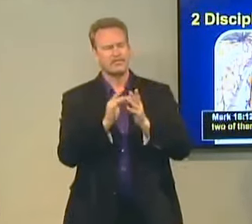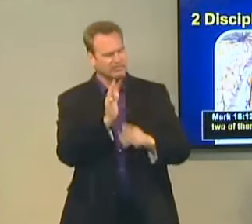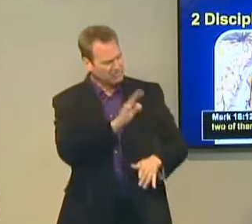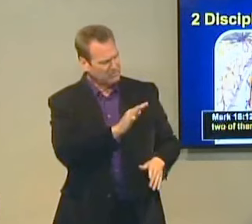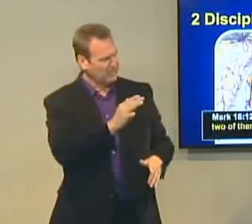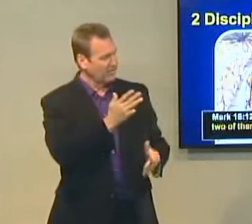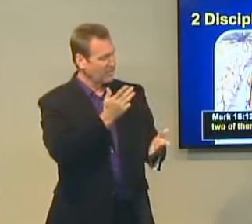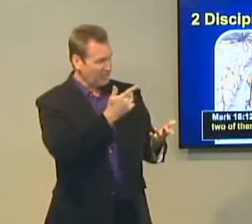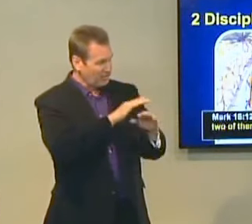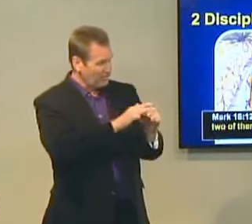him.